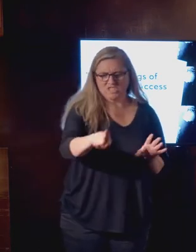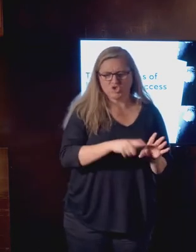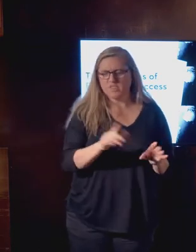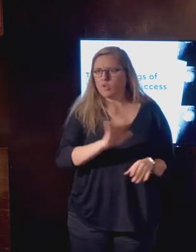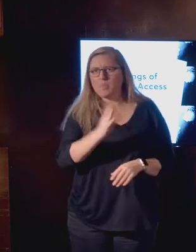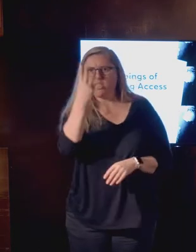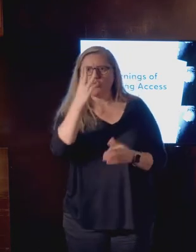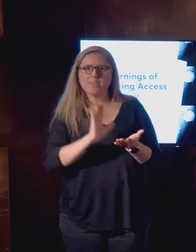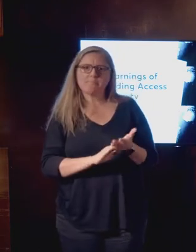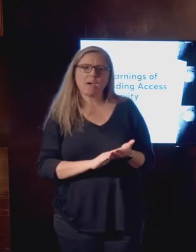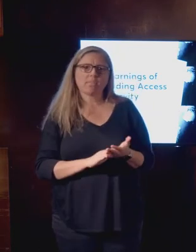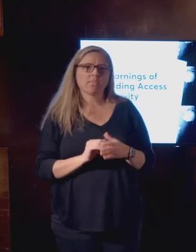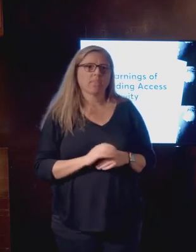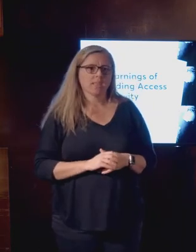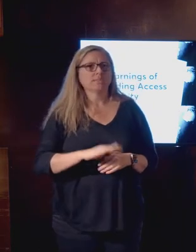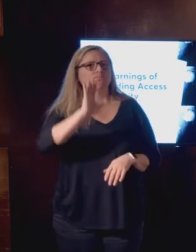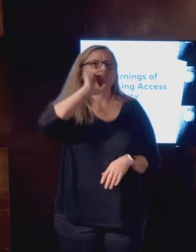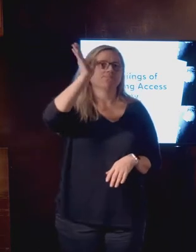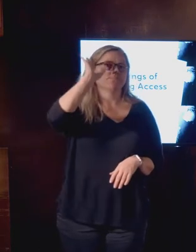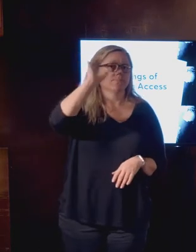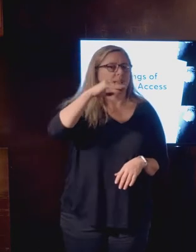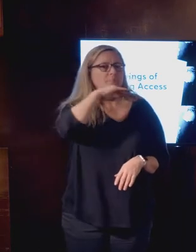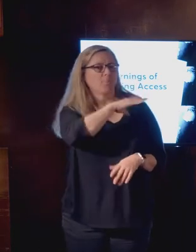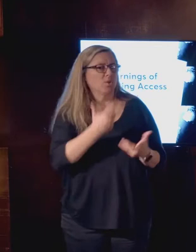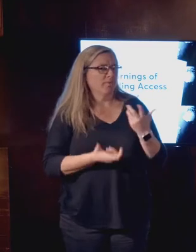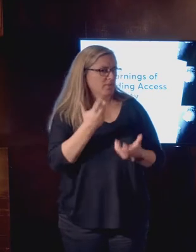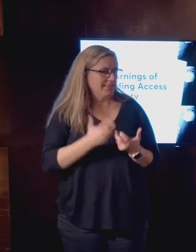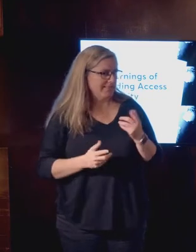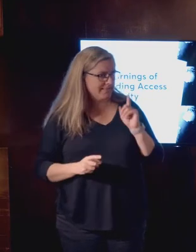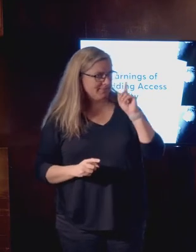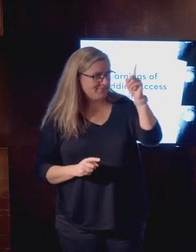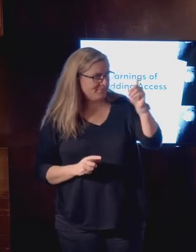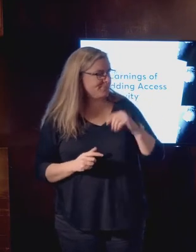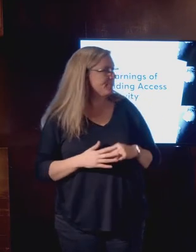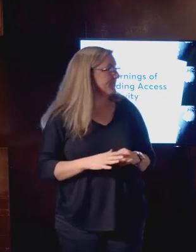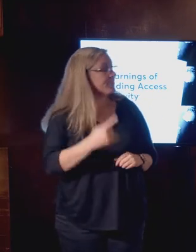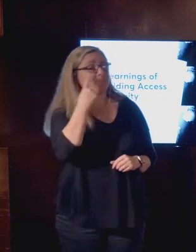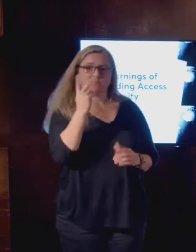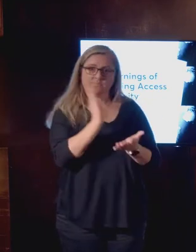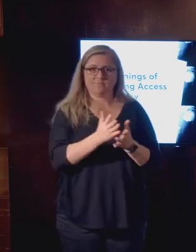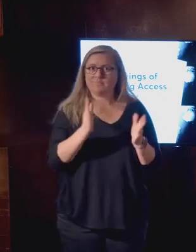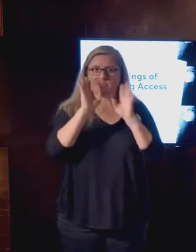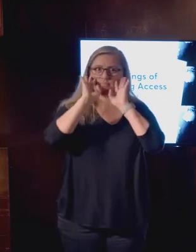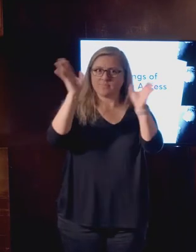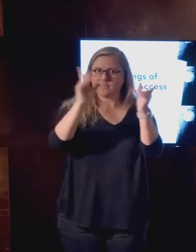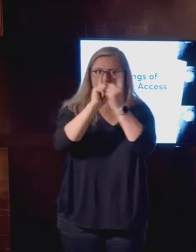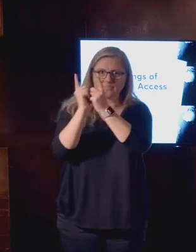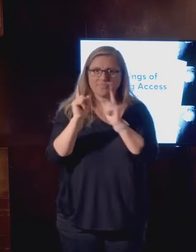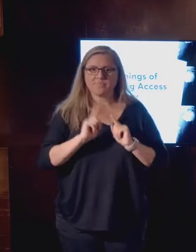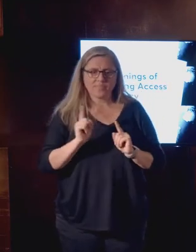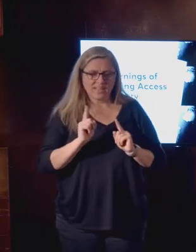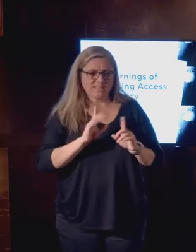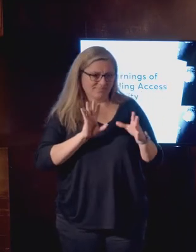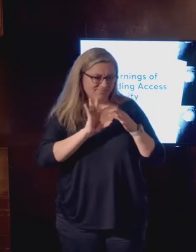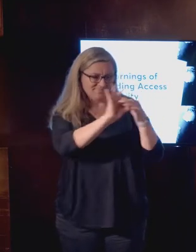about 3 months, and she did a lecture at Melbourne Uni. And she said this really great thing, which I wanted to talk about today, which is